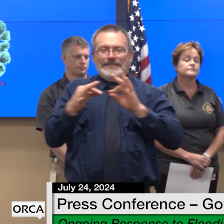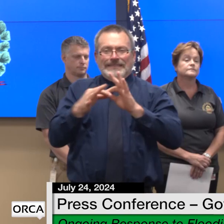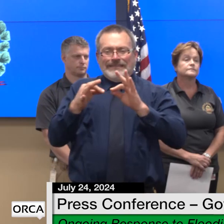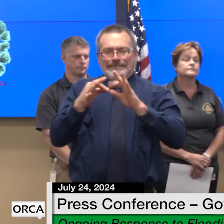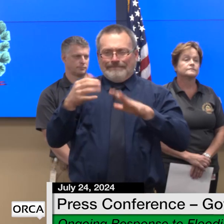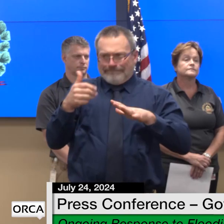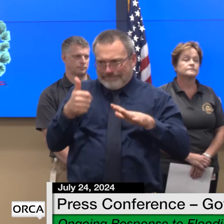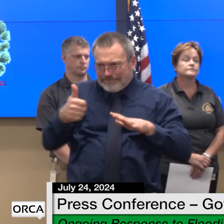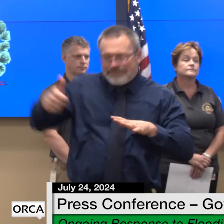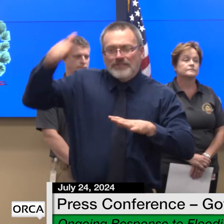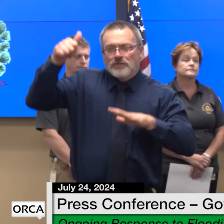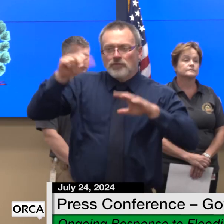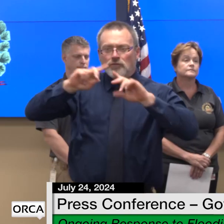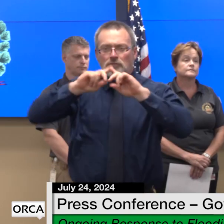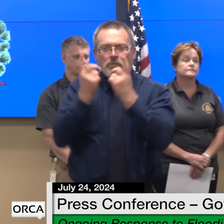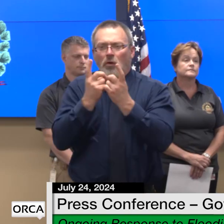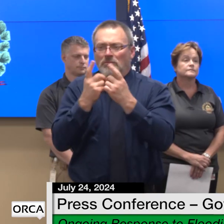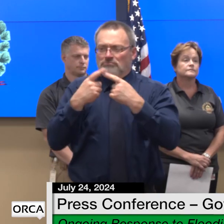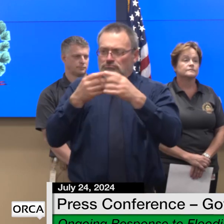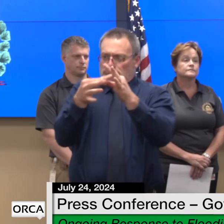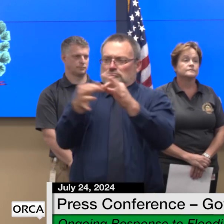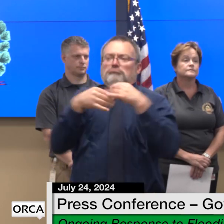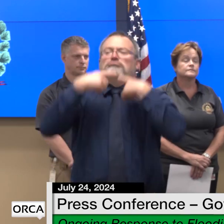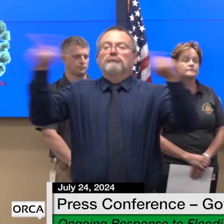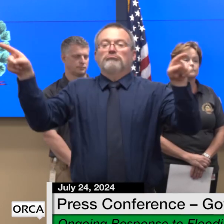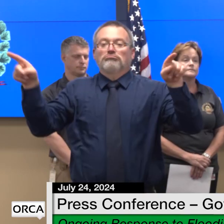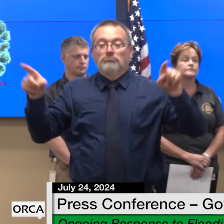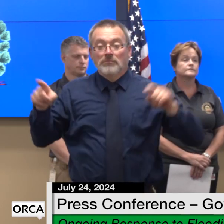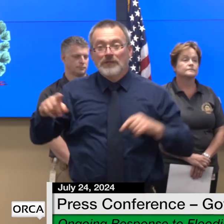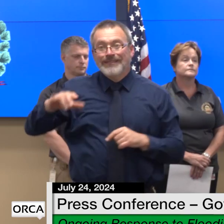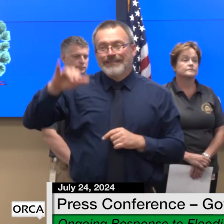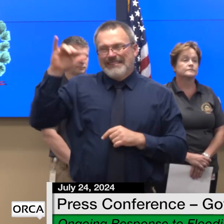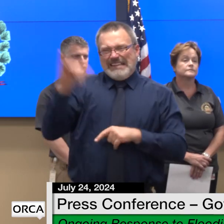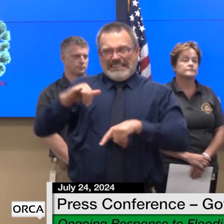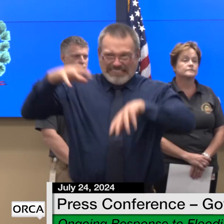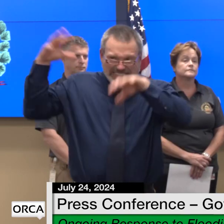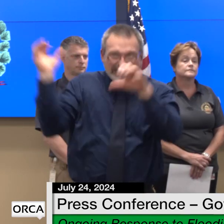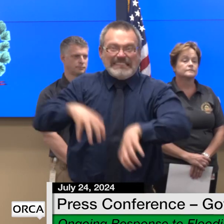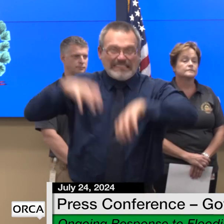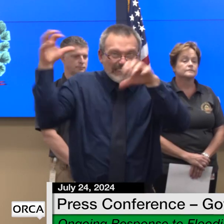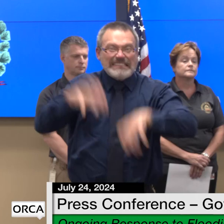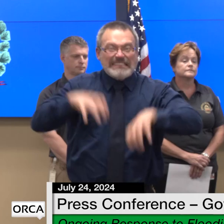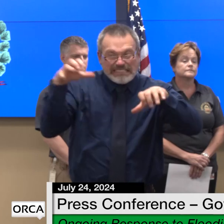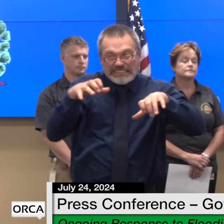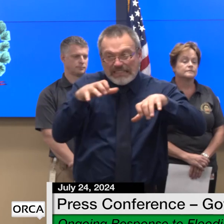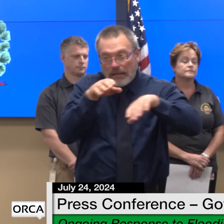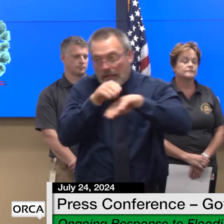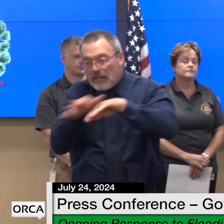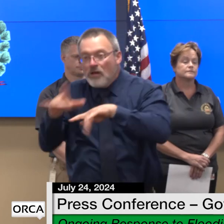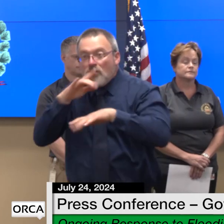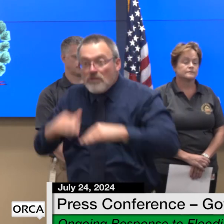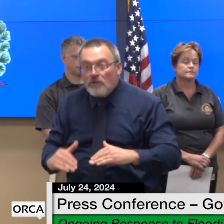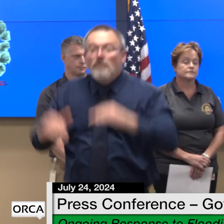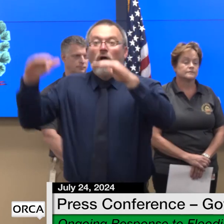department proclamation that due to heavy rain, flooding, erosion,